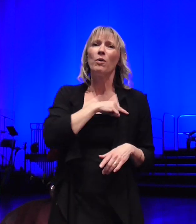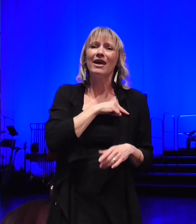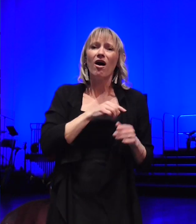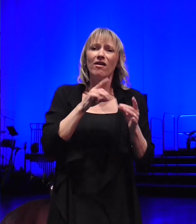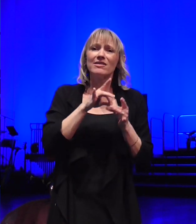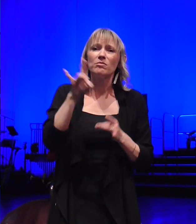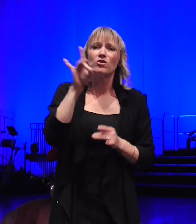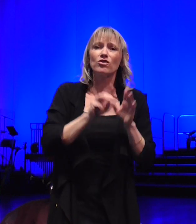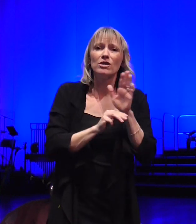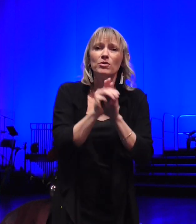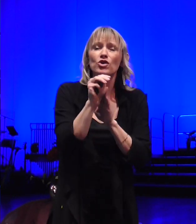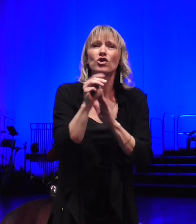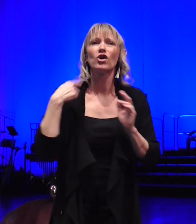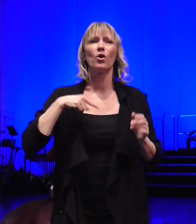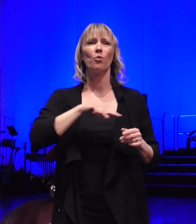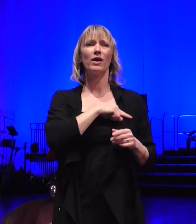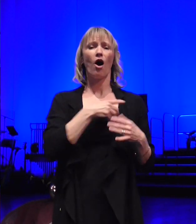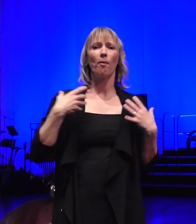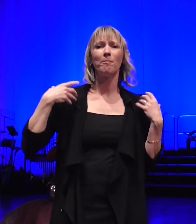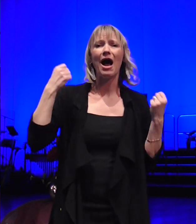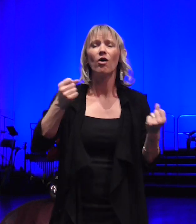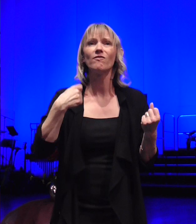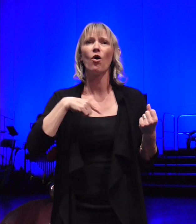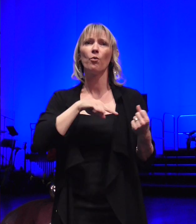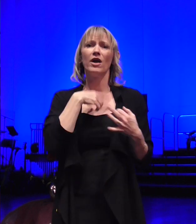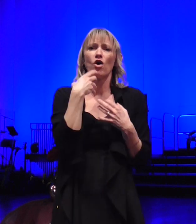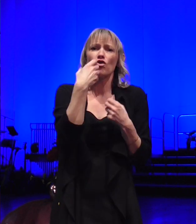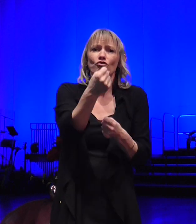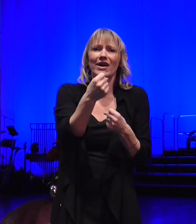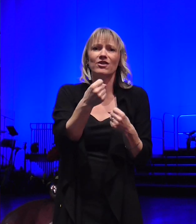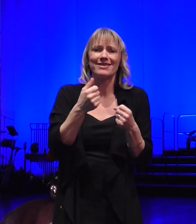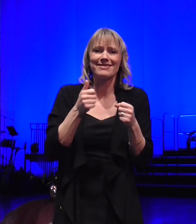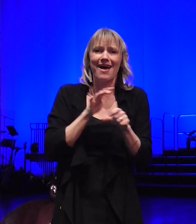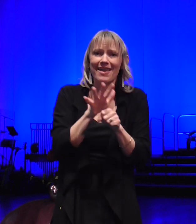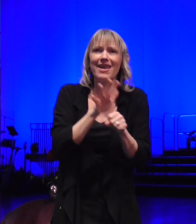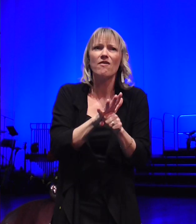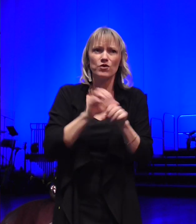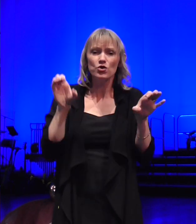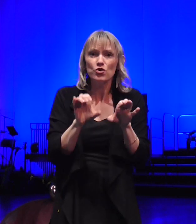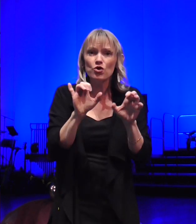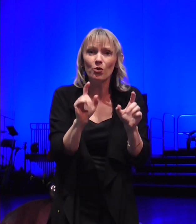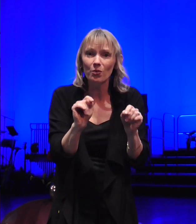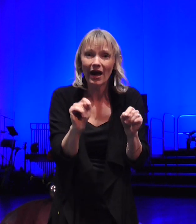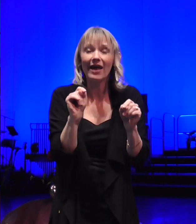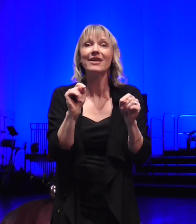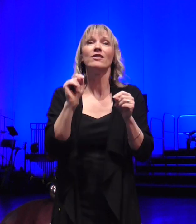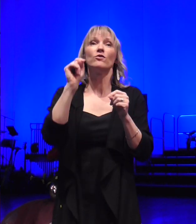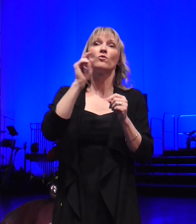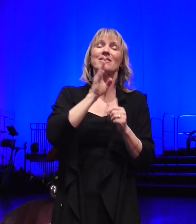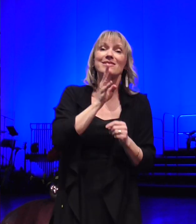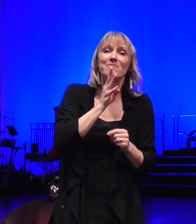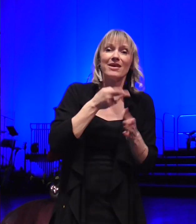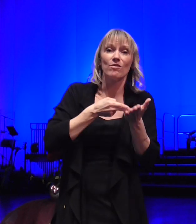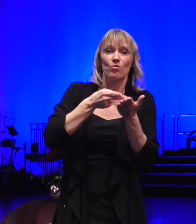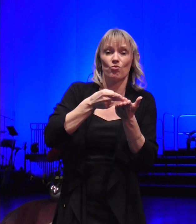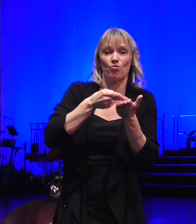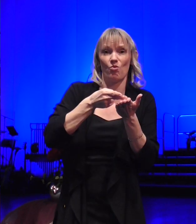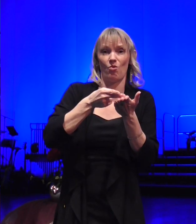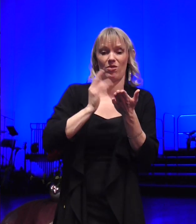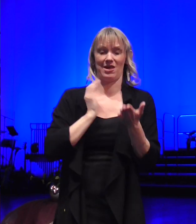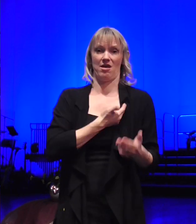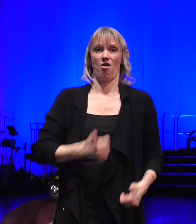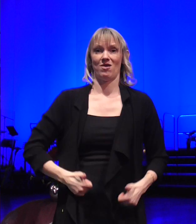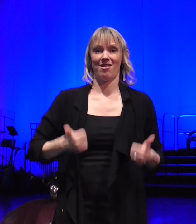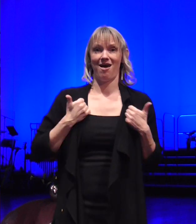mature and powerful and courageous enough to do just that, to be willing to speak the truth in our